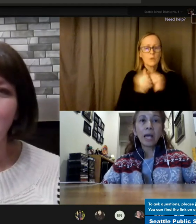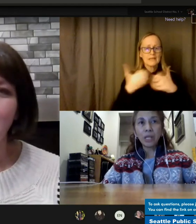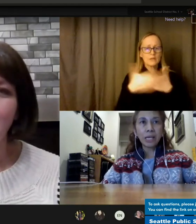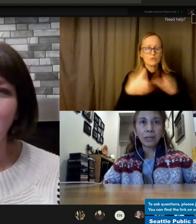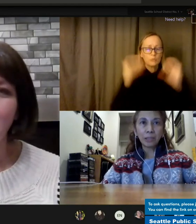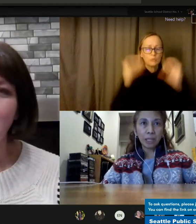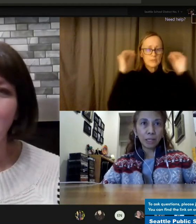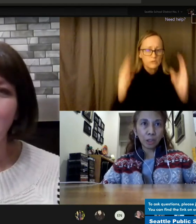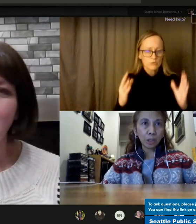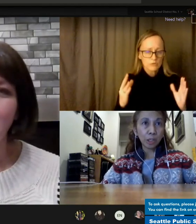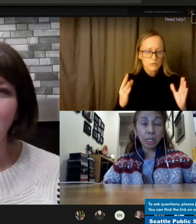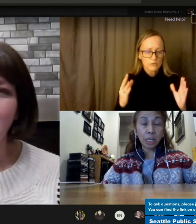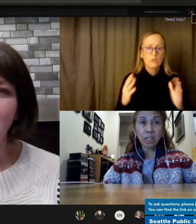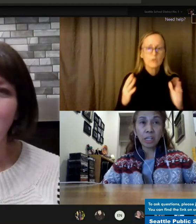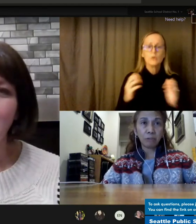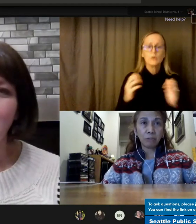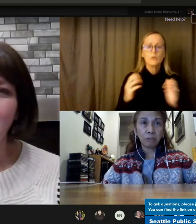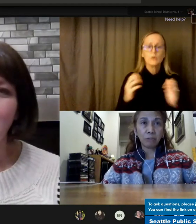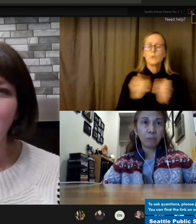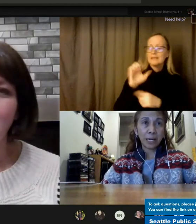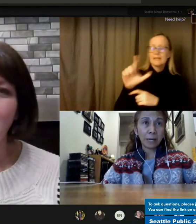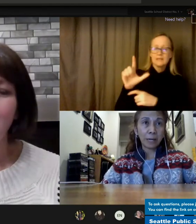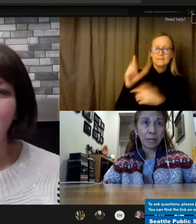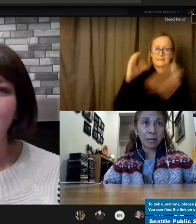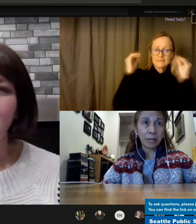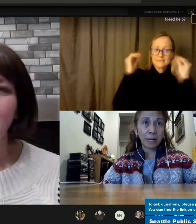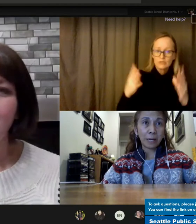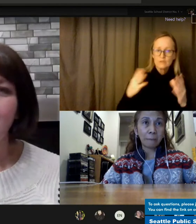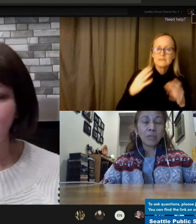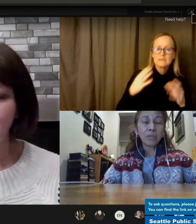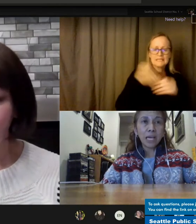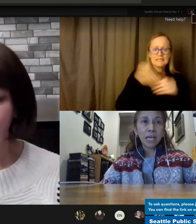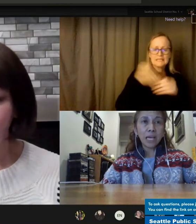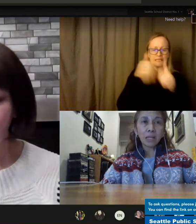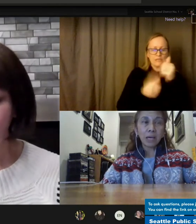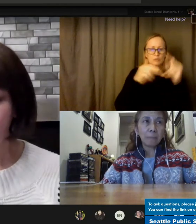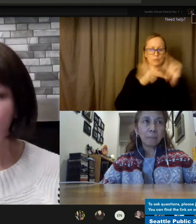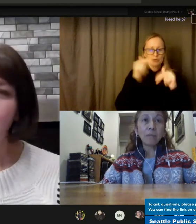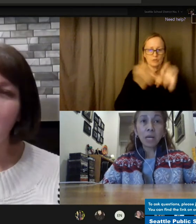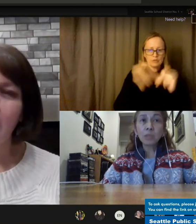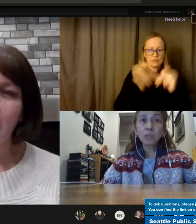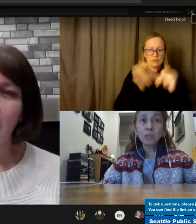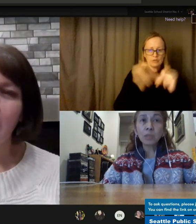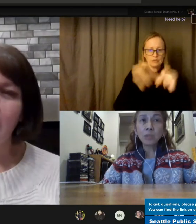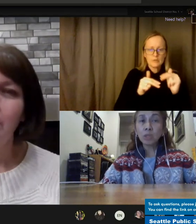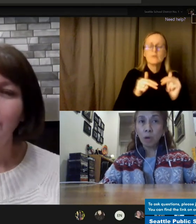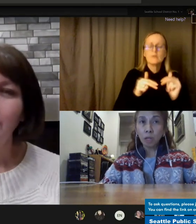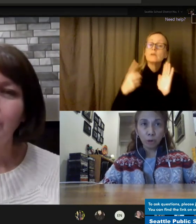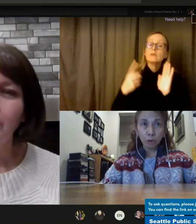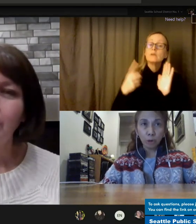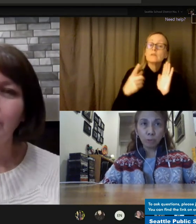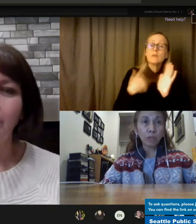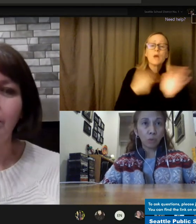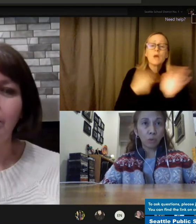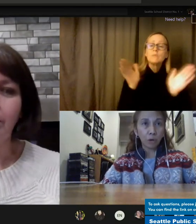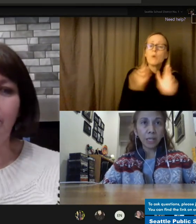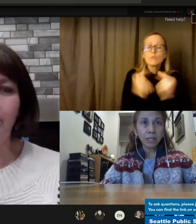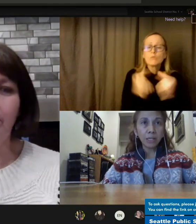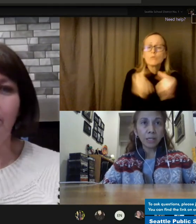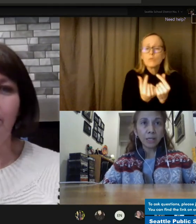with the ELD teachers in each of the building. So they get sometimes small groups that they work